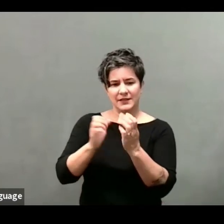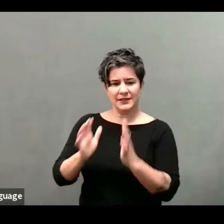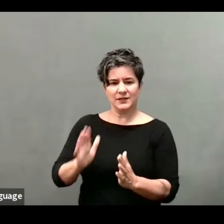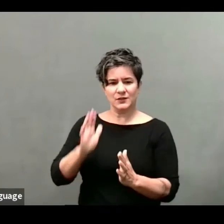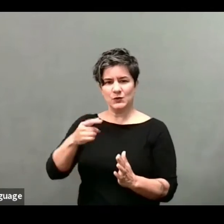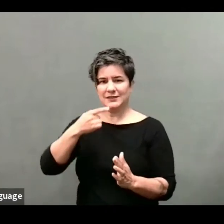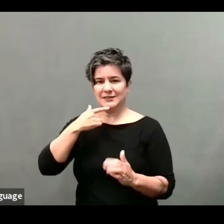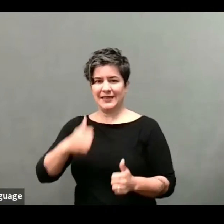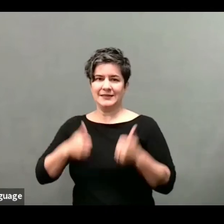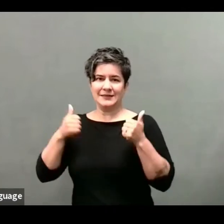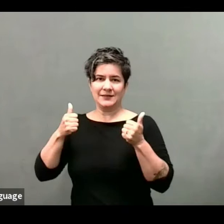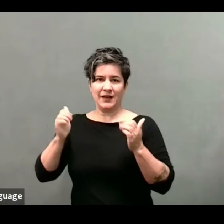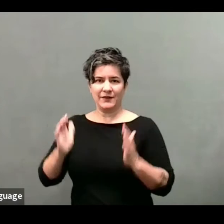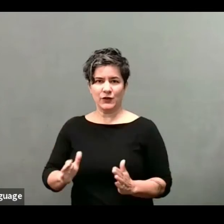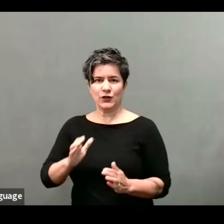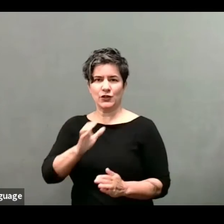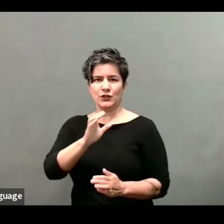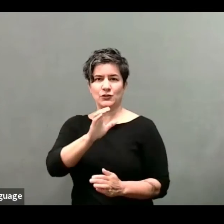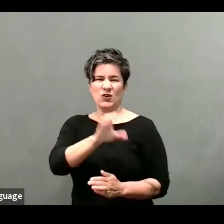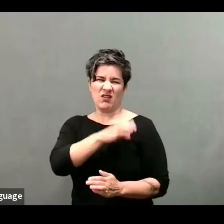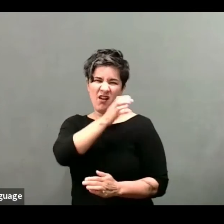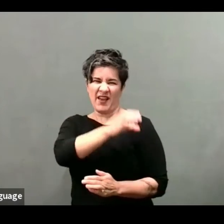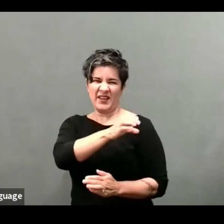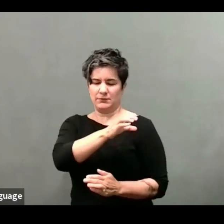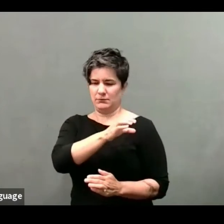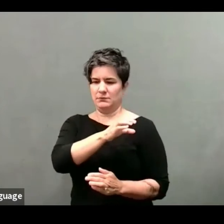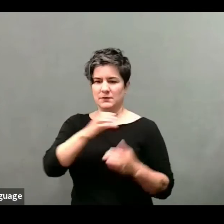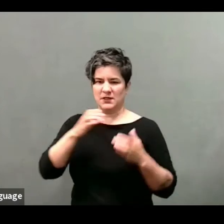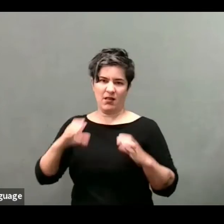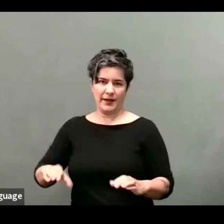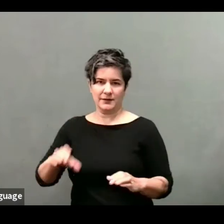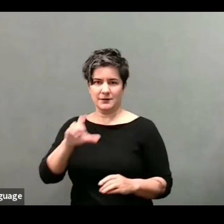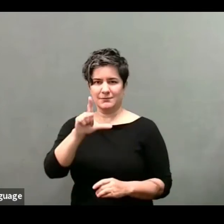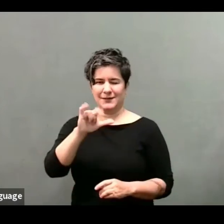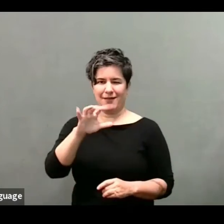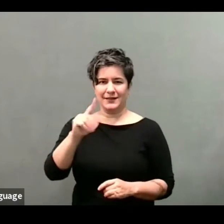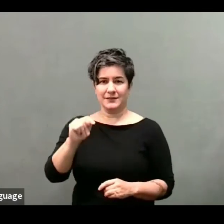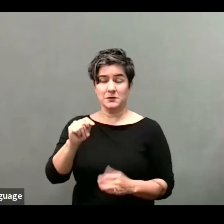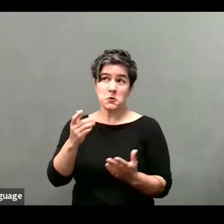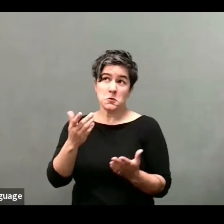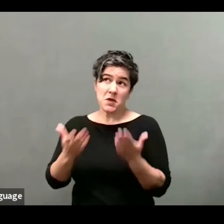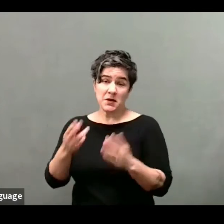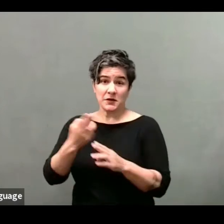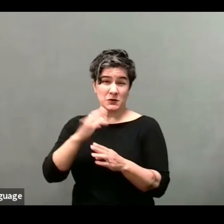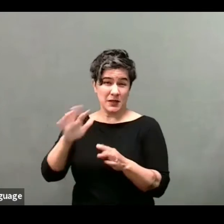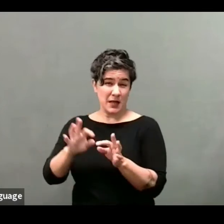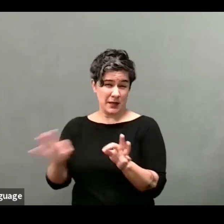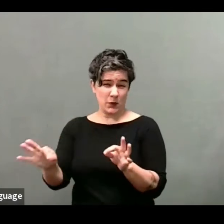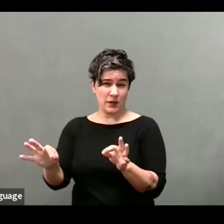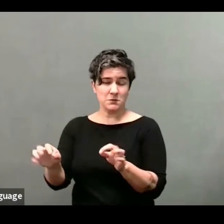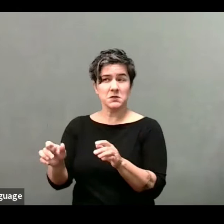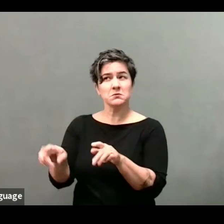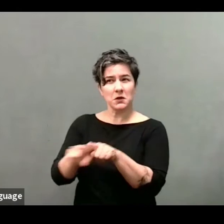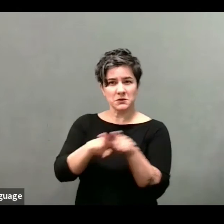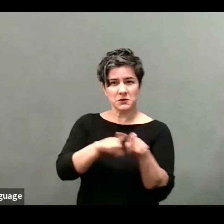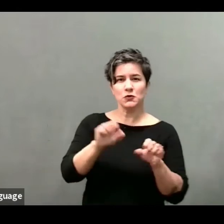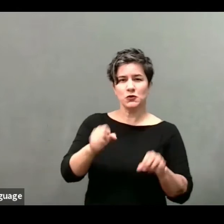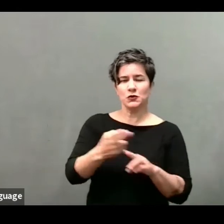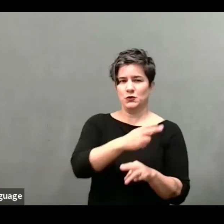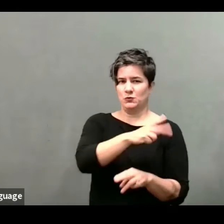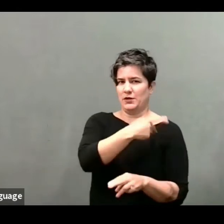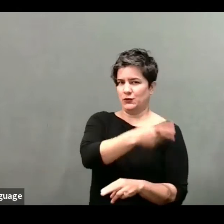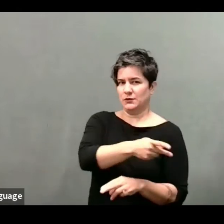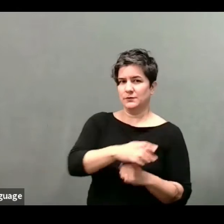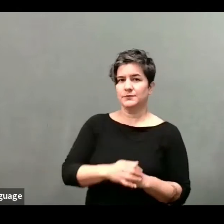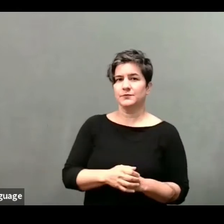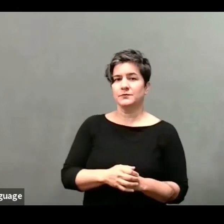as survivors or clients, and sometimes, depending on the context, I may use that language as well. I also want to touch on one more